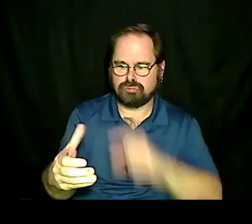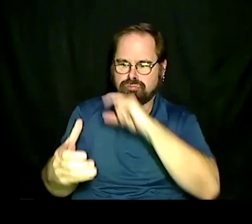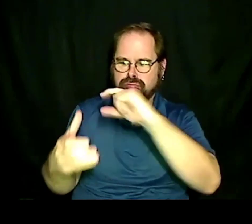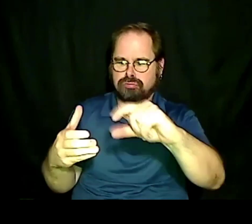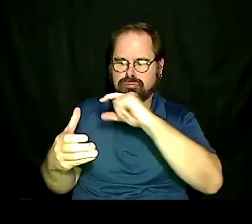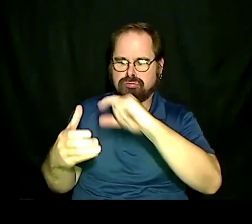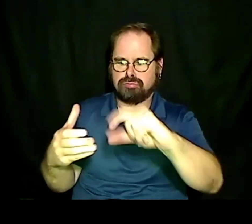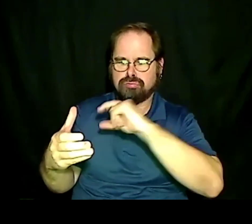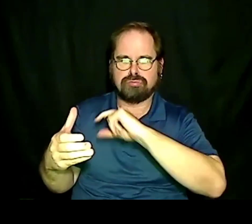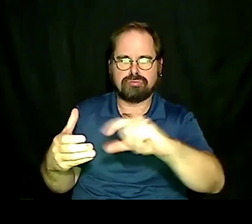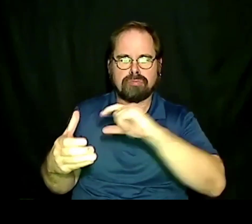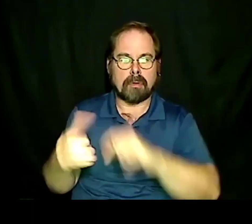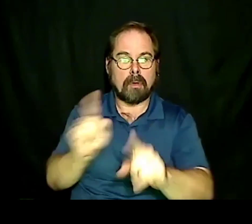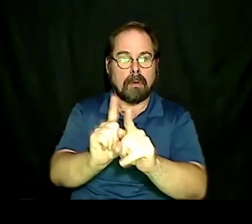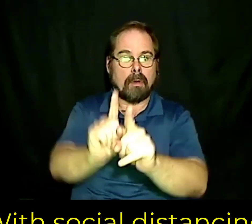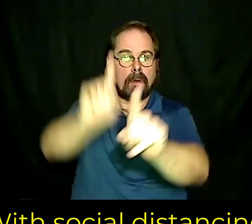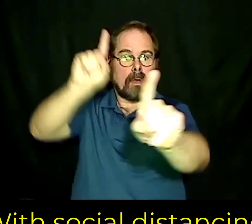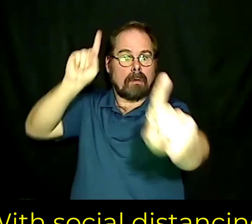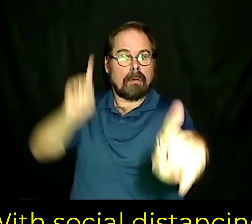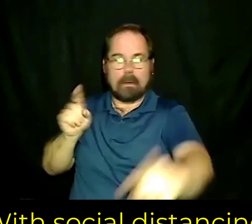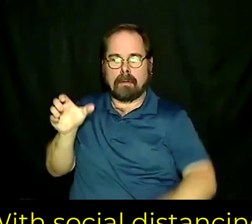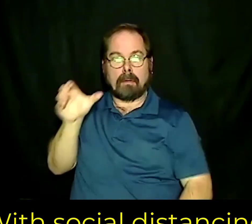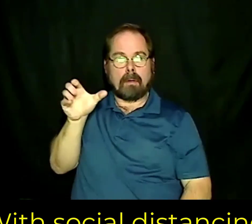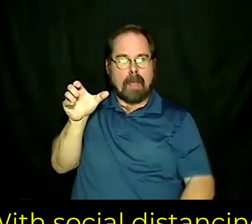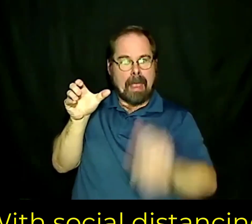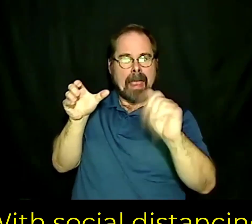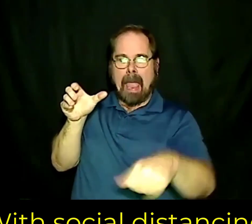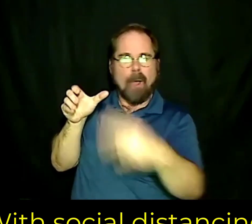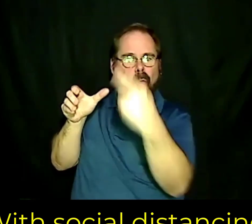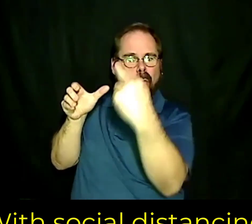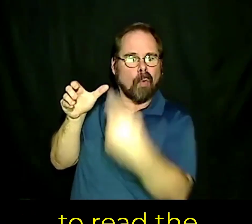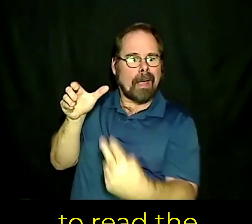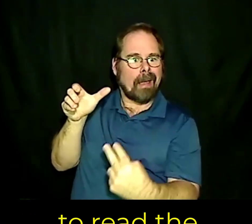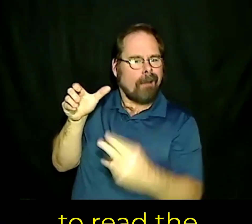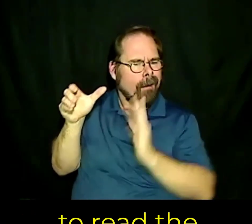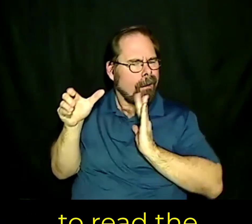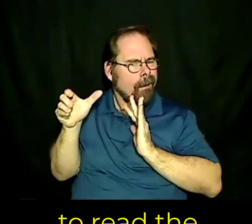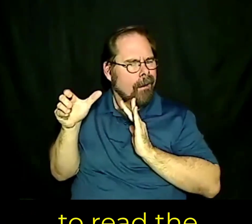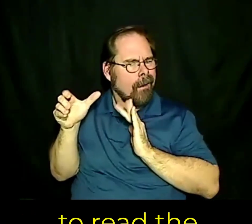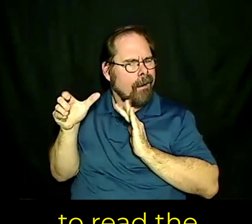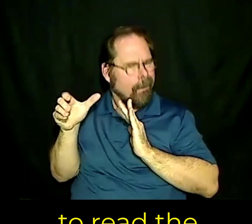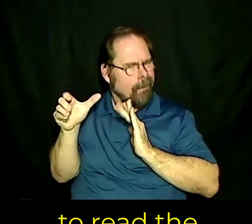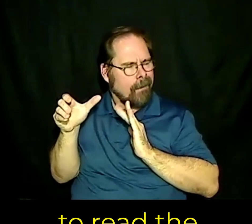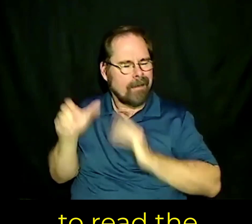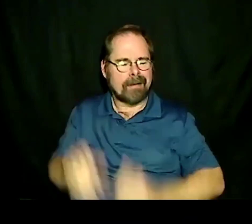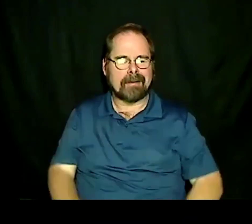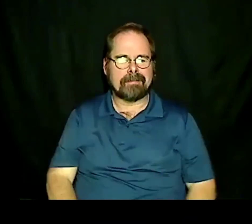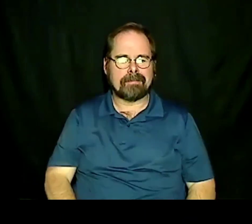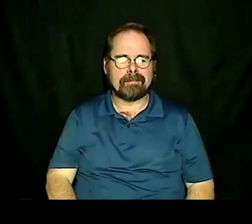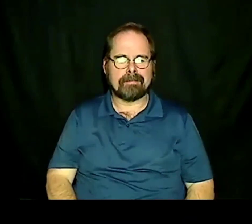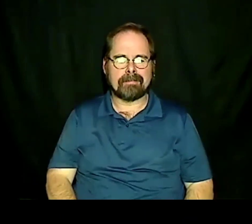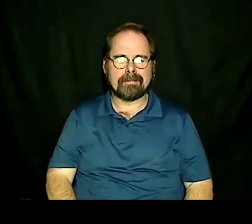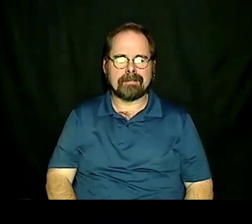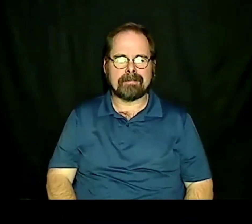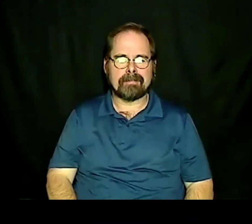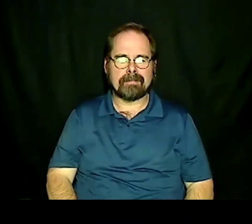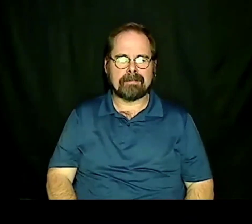Because the lines are big enough, you can maintain safe social distance between yourself and the person you're trying